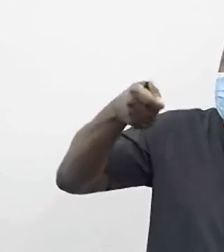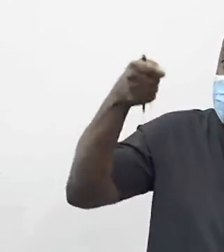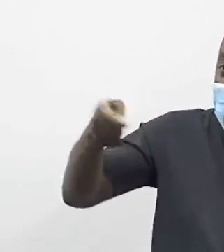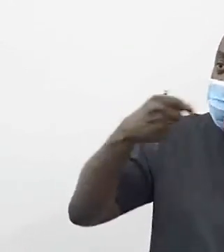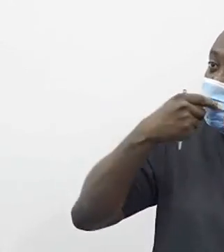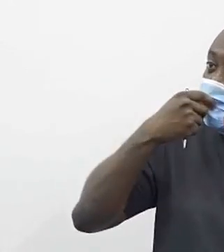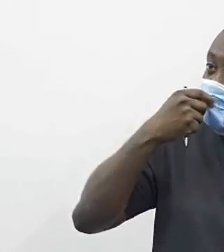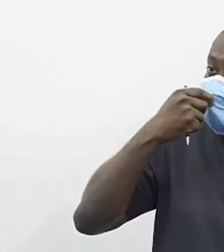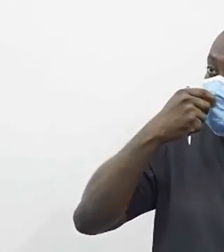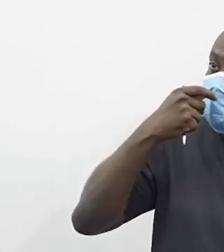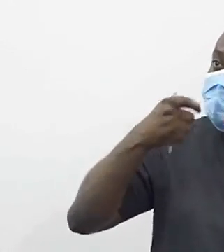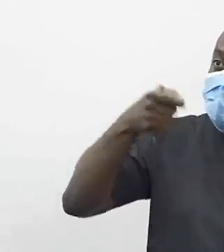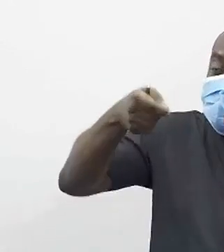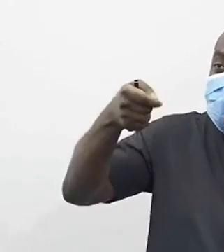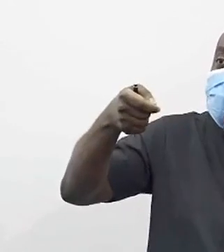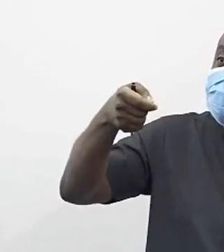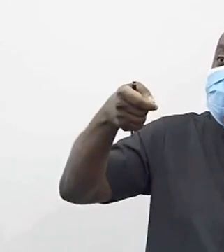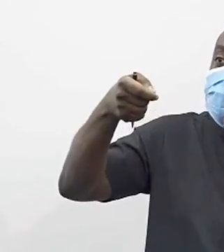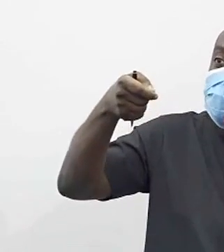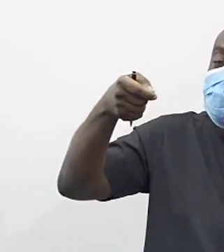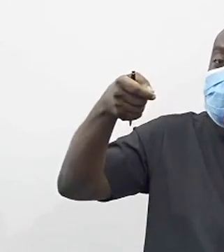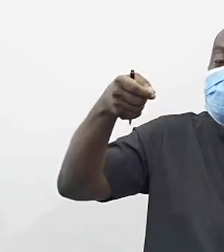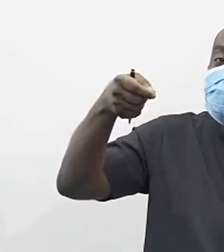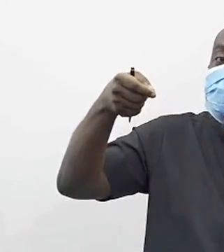case forms, the actual